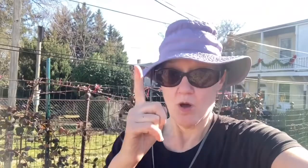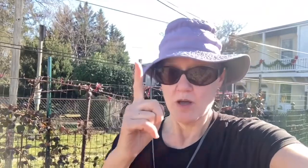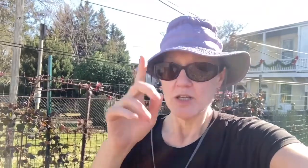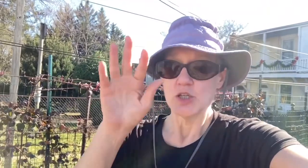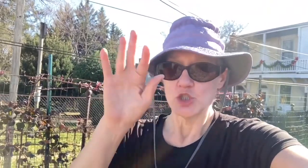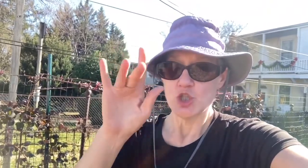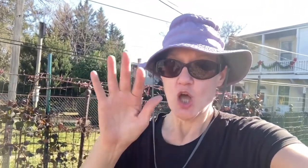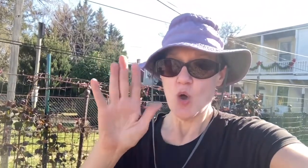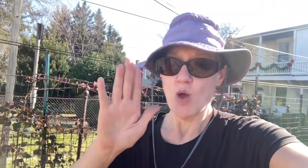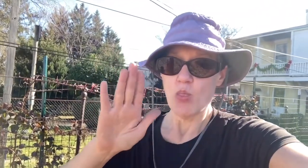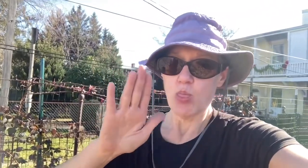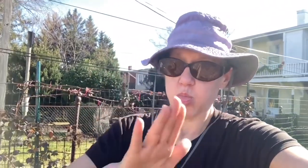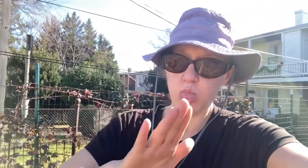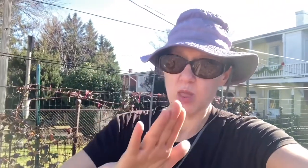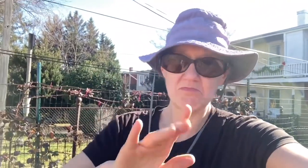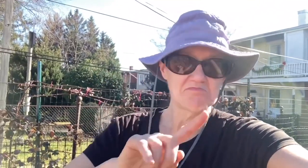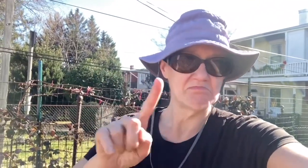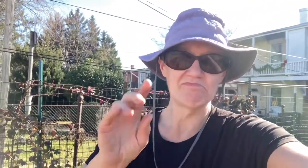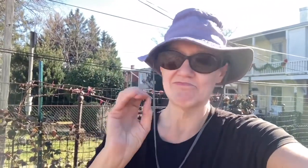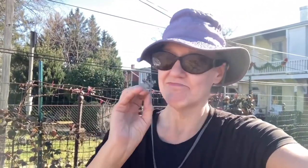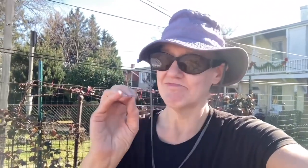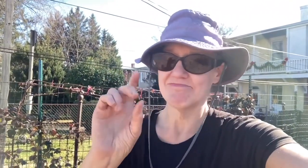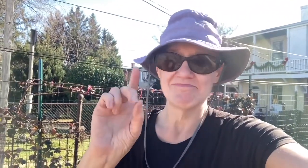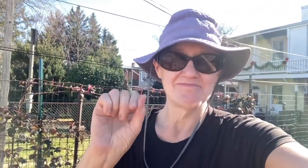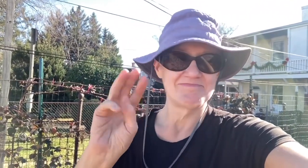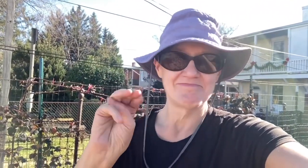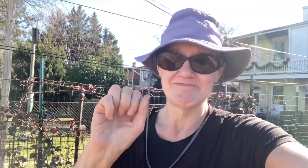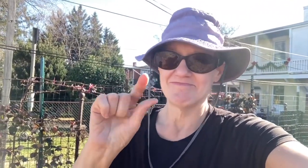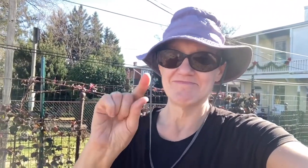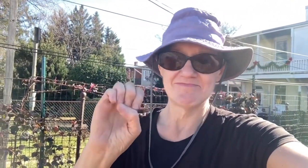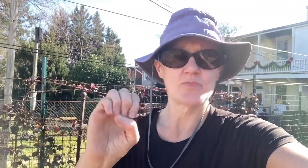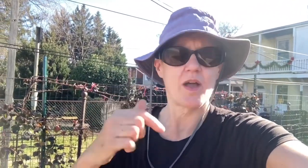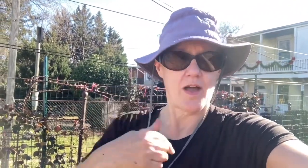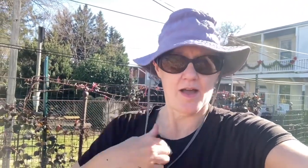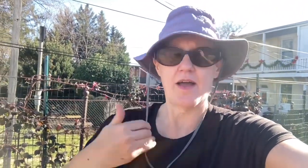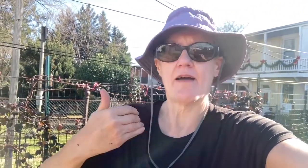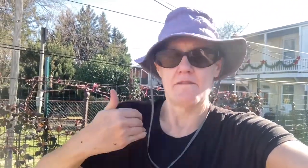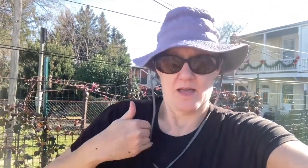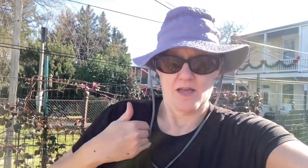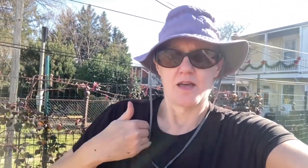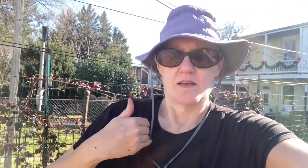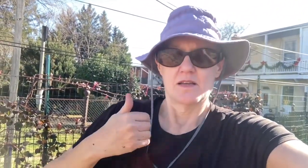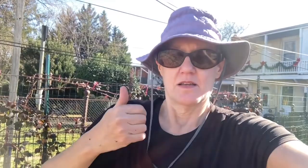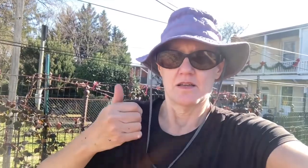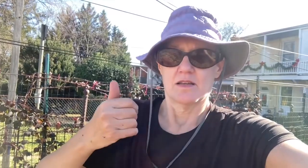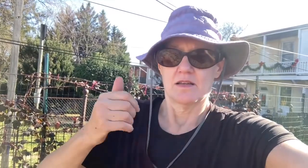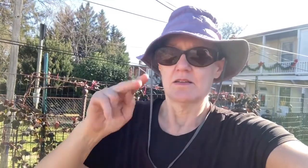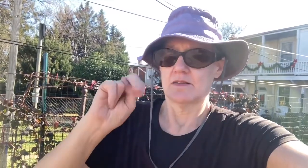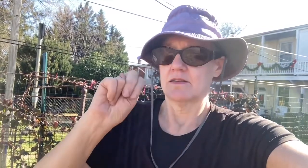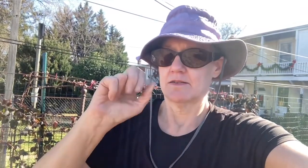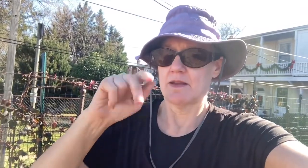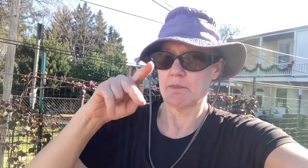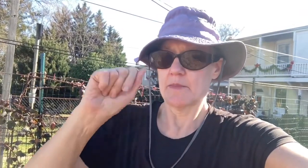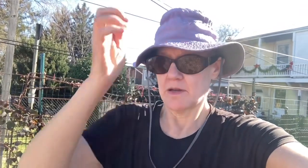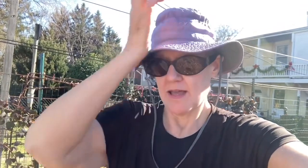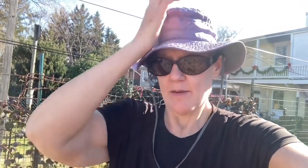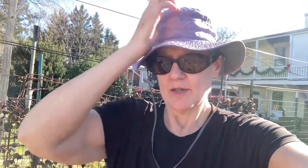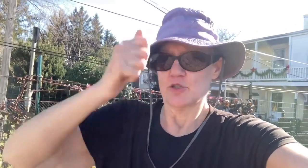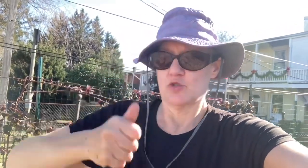wonderful. We even had one that snow was pressing on, but there's not any damage. I have